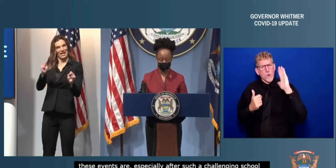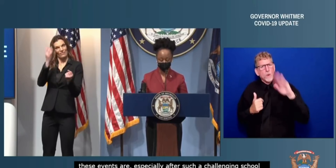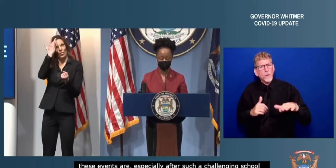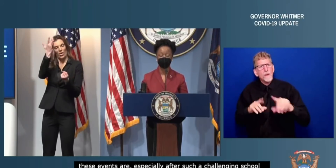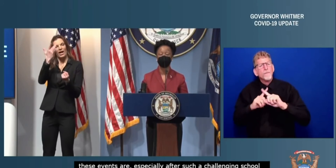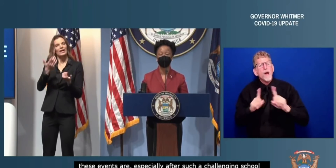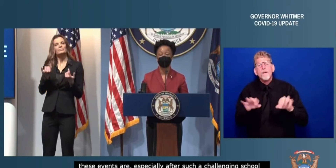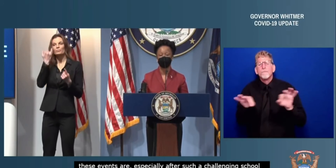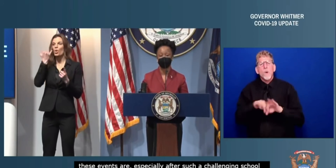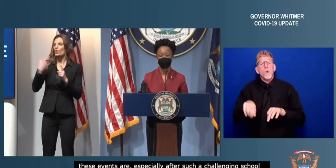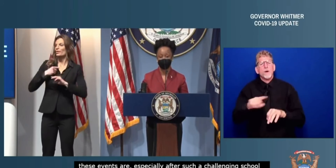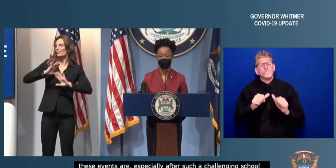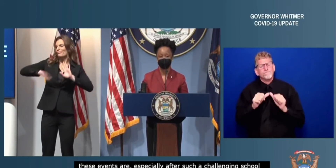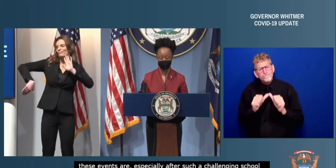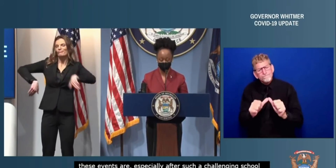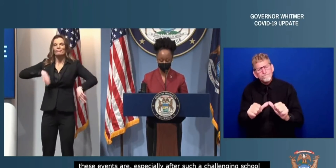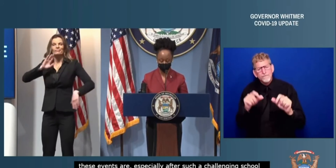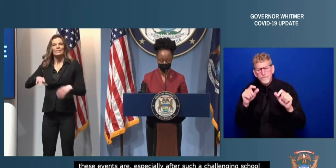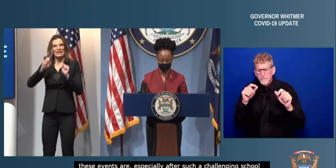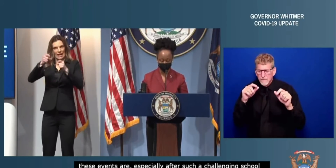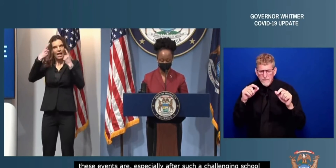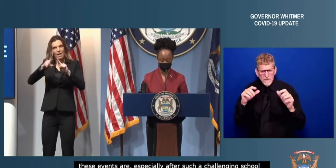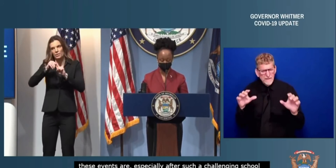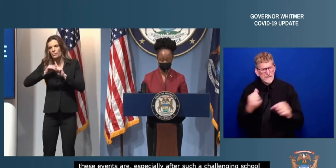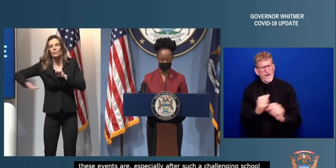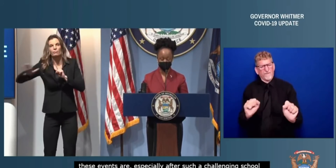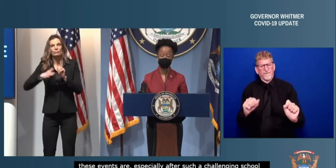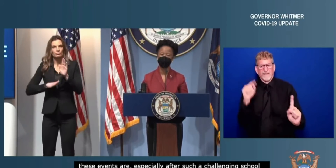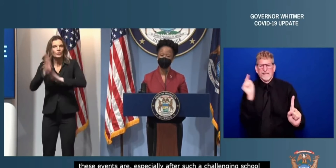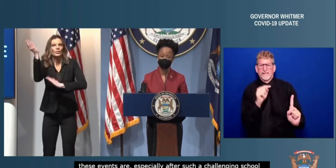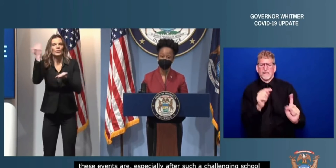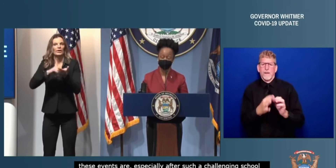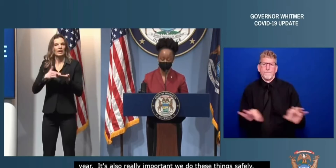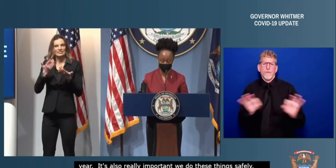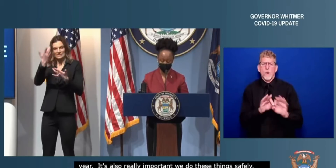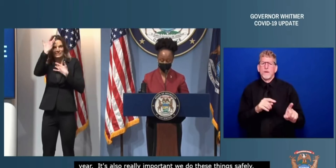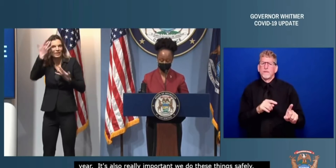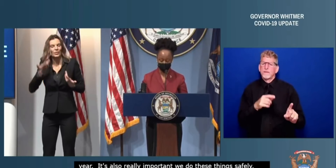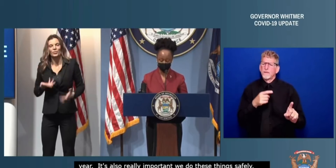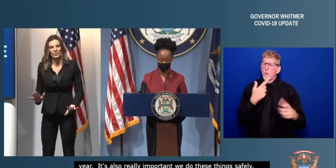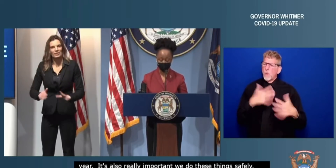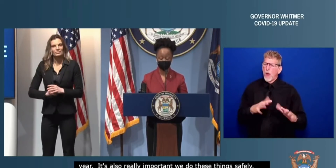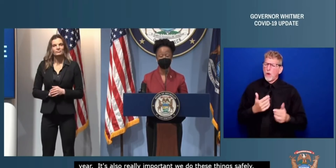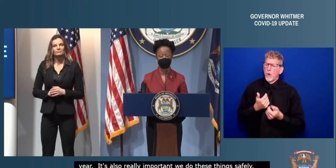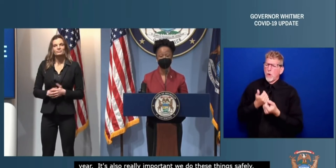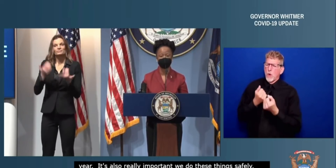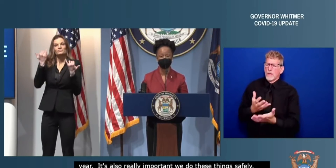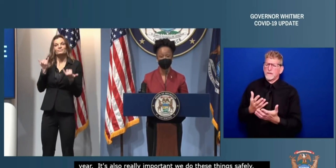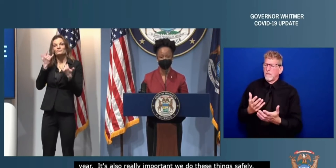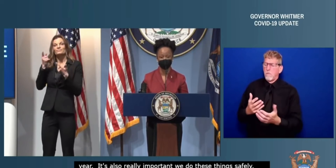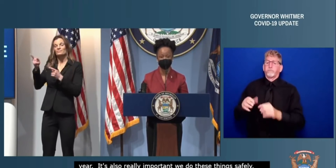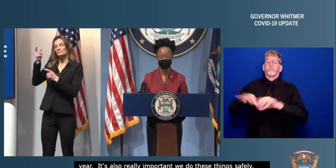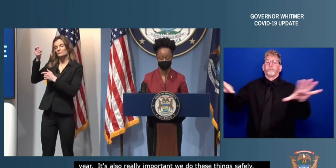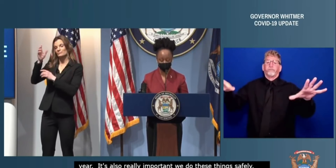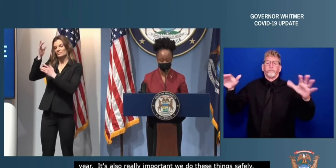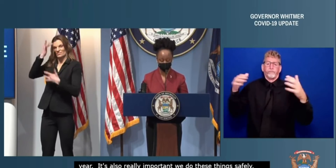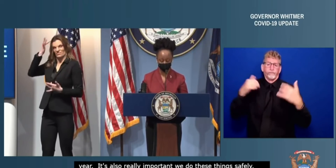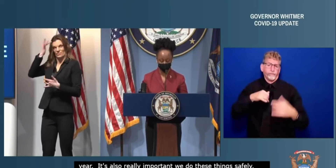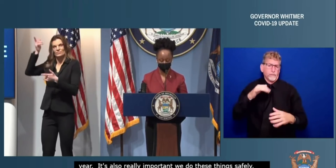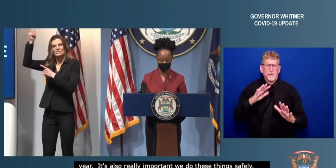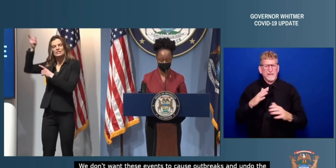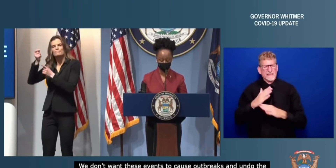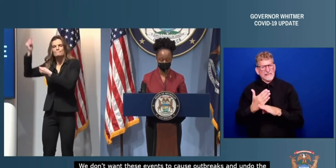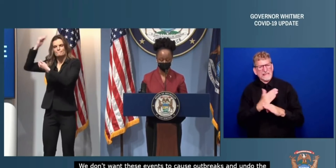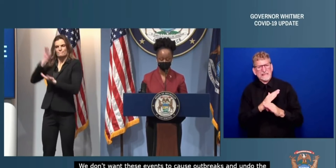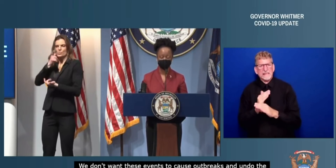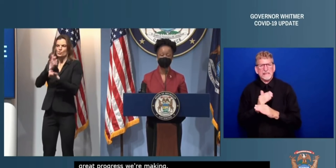cause outbreaks and undo the great progress that we are making. MDHHS has updated guidance on how to host these events in the safest